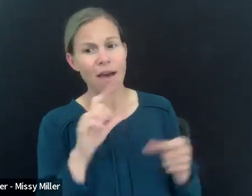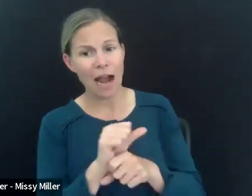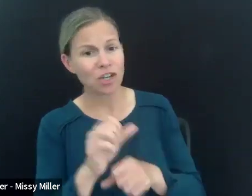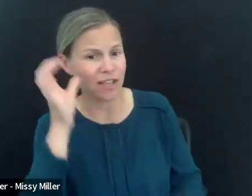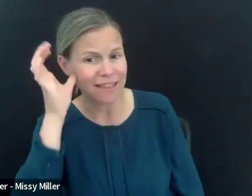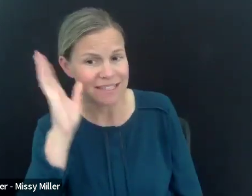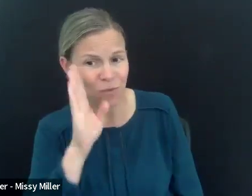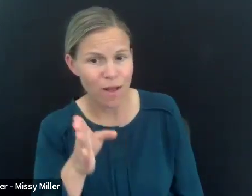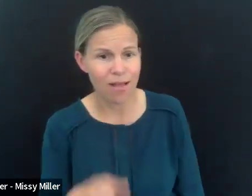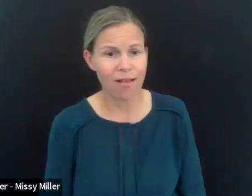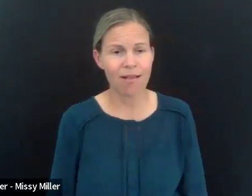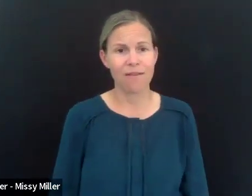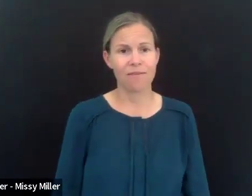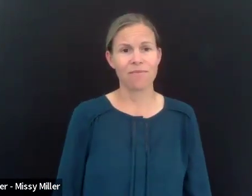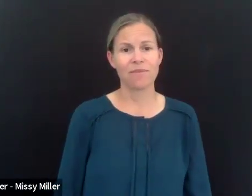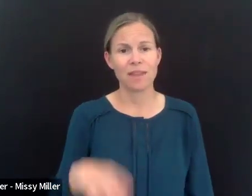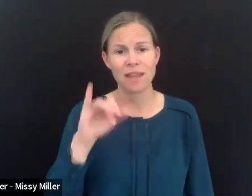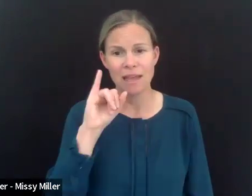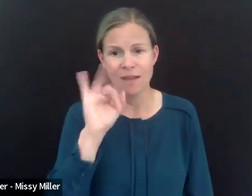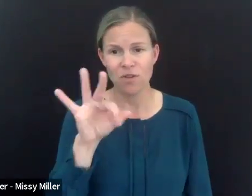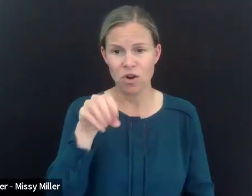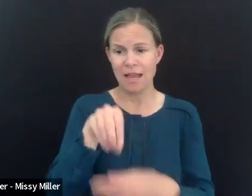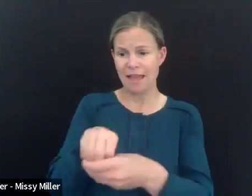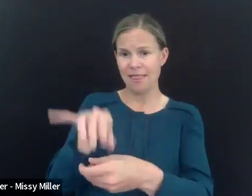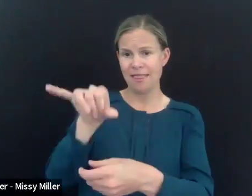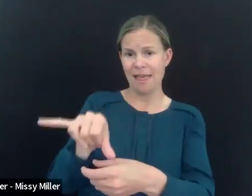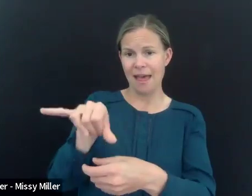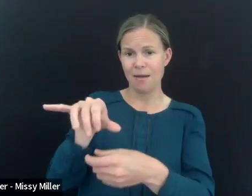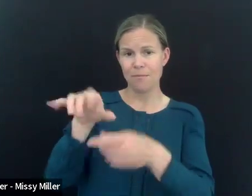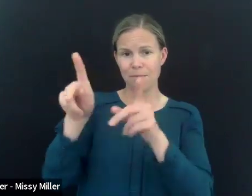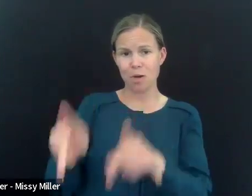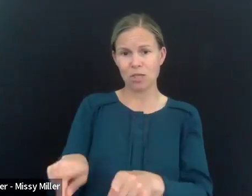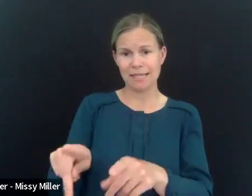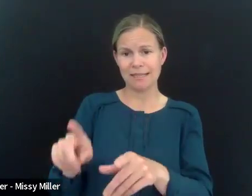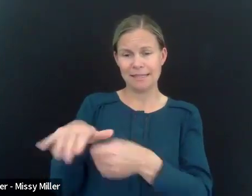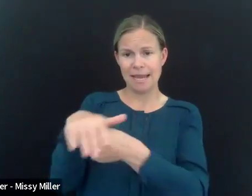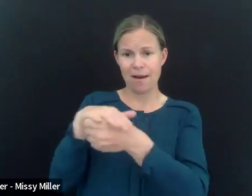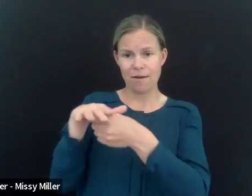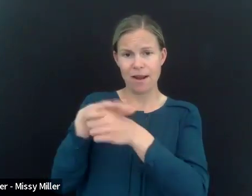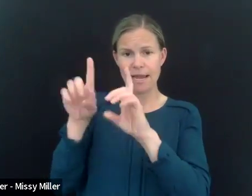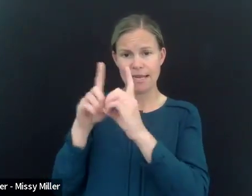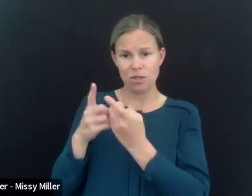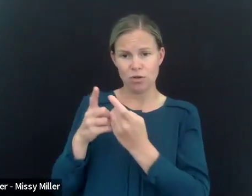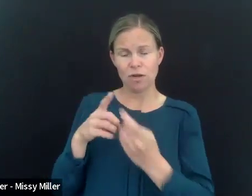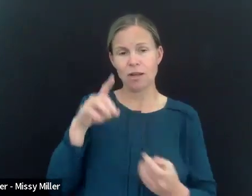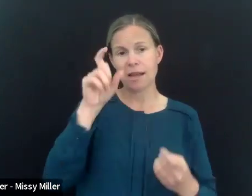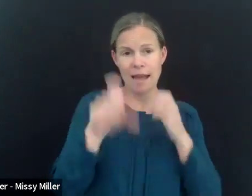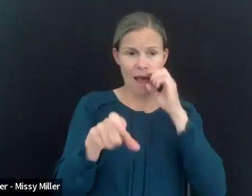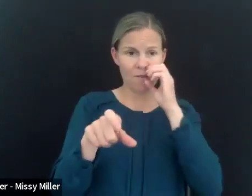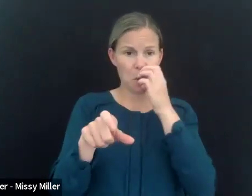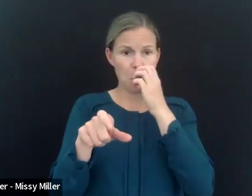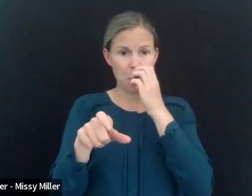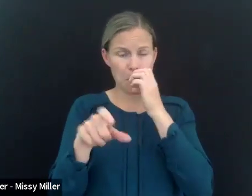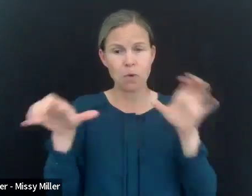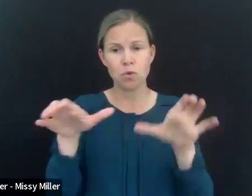if you're one of their constituents, you're in that person's district, they want to, and they're supposed to do whatever it is